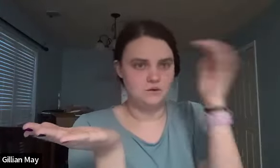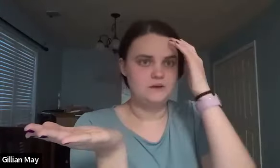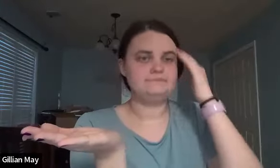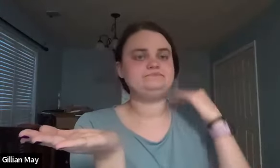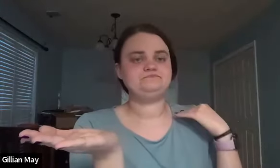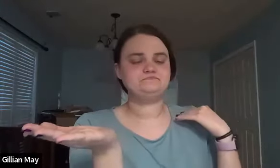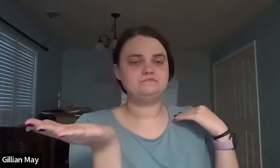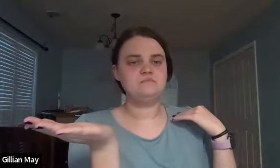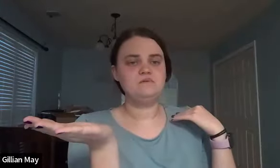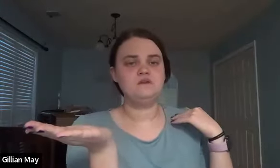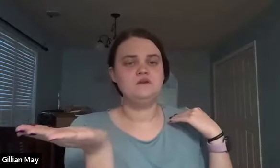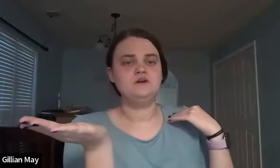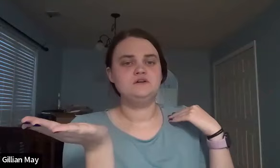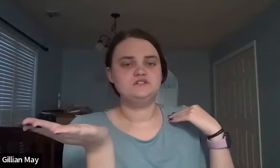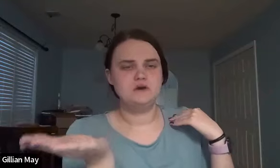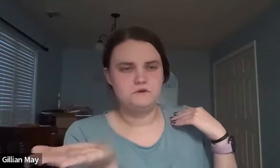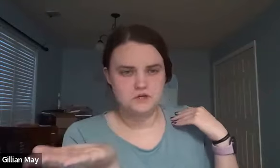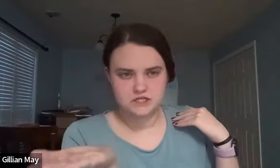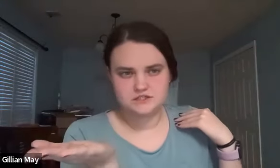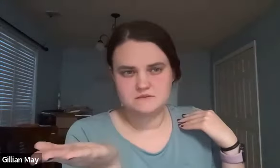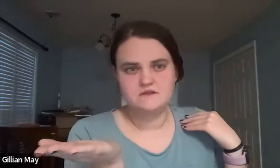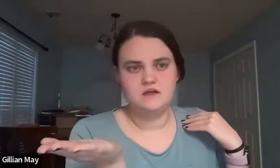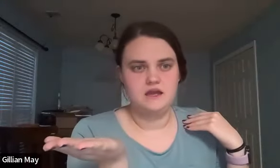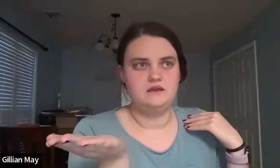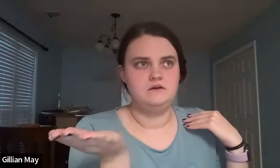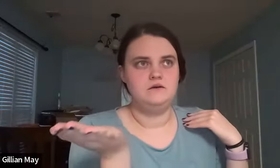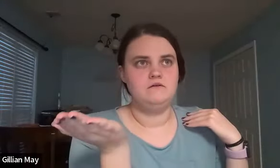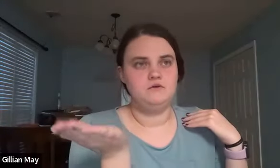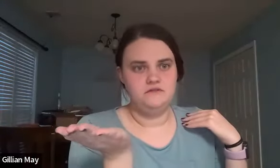on. So if you were going to do something like